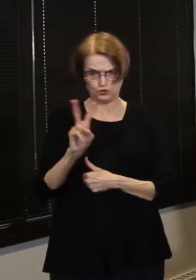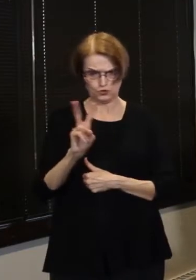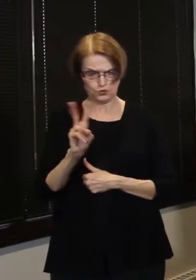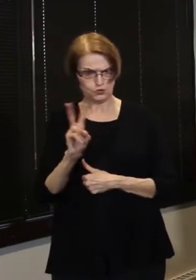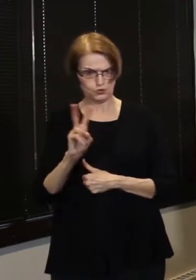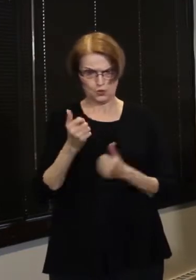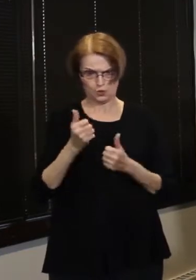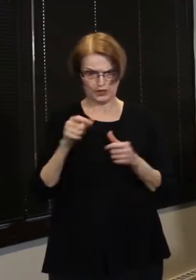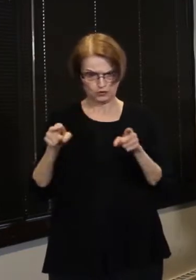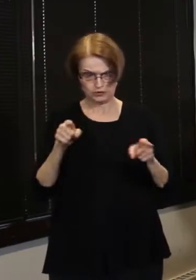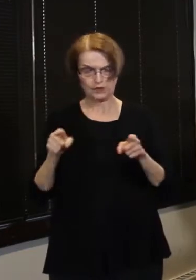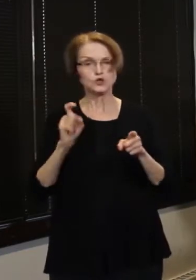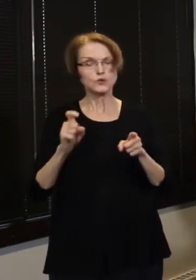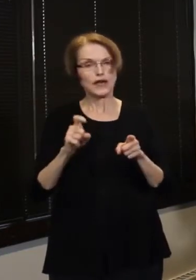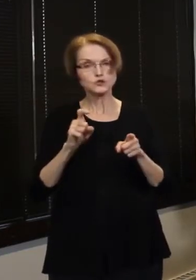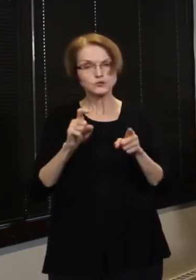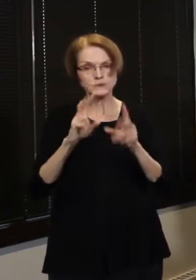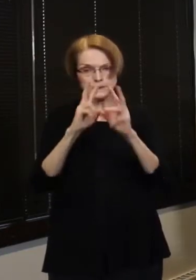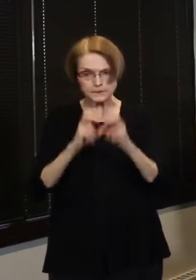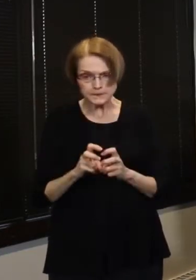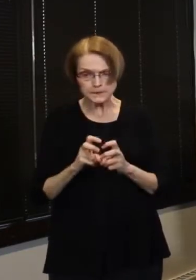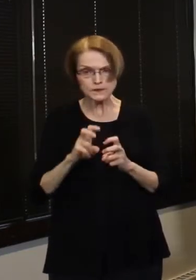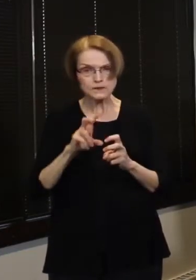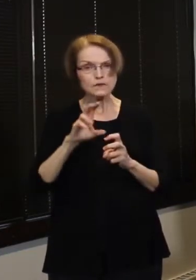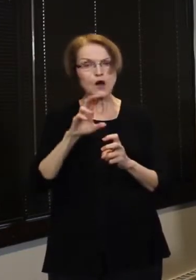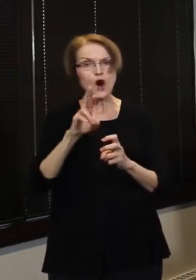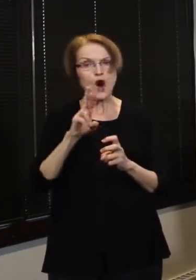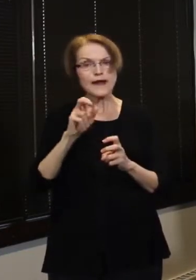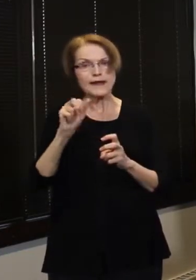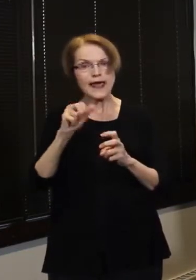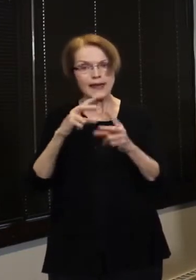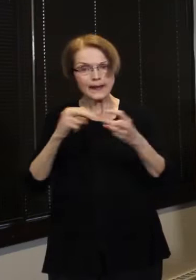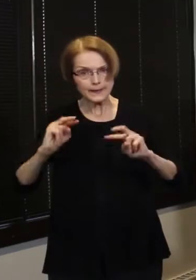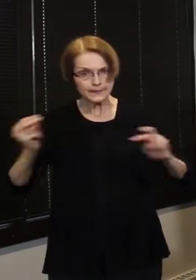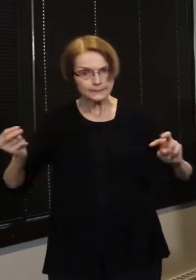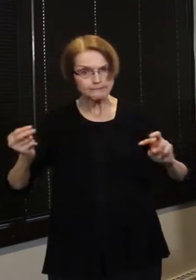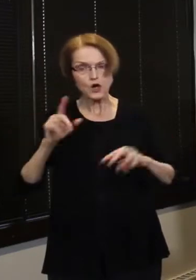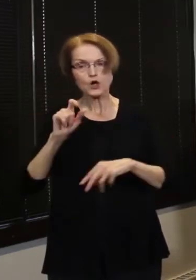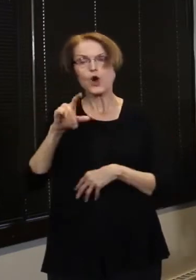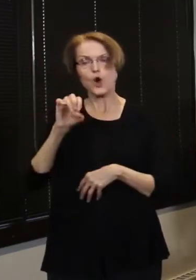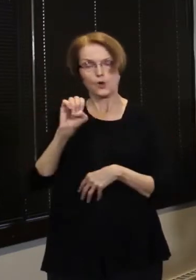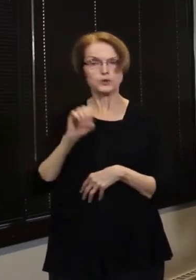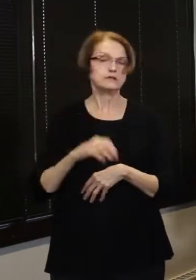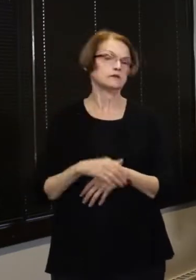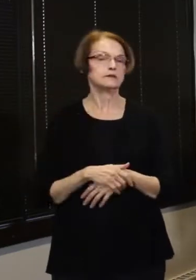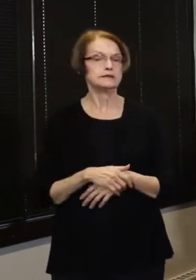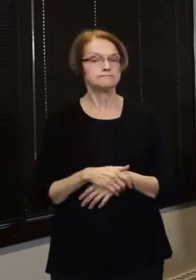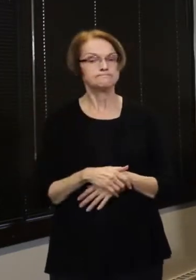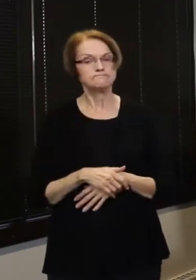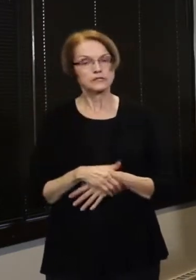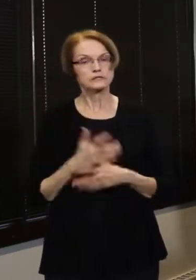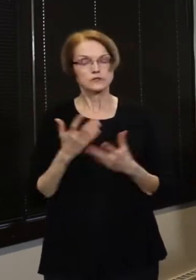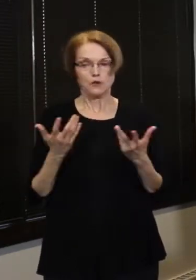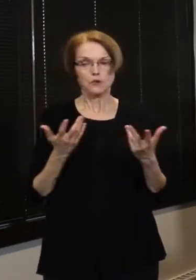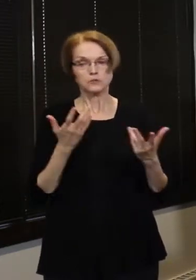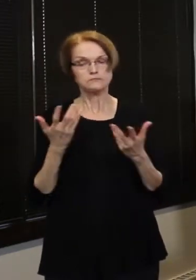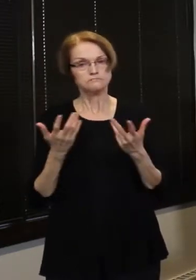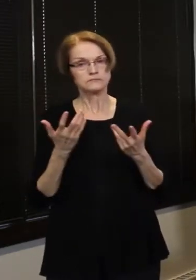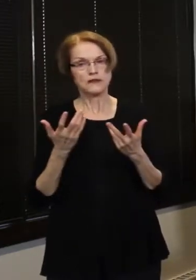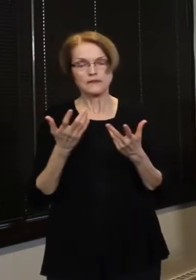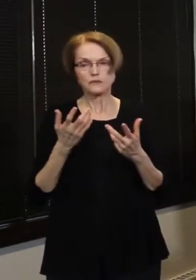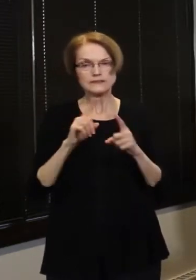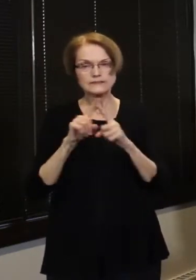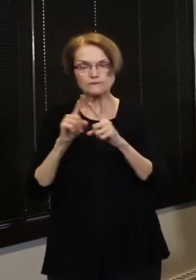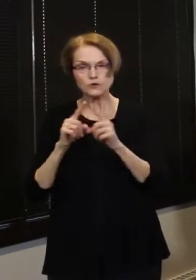RNA. So other countries, UK is very good about doing that. So they'll take a look at various samples